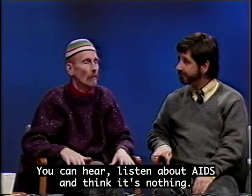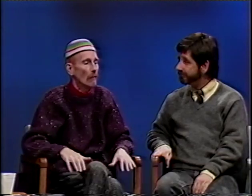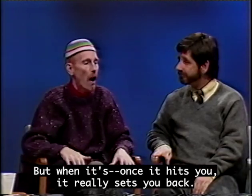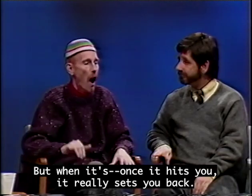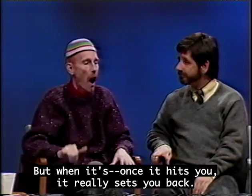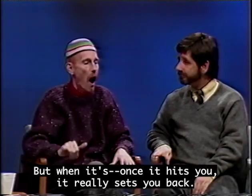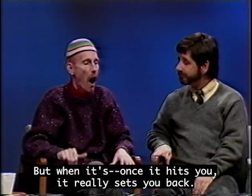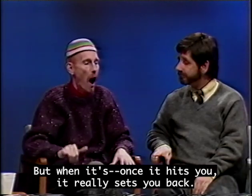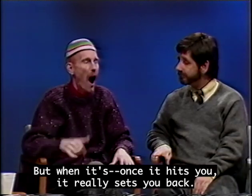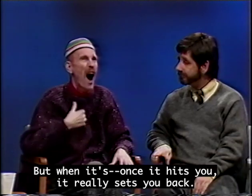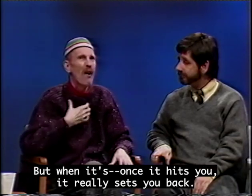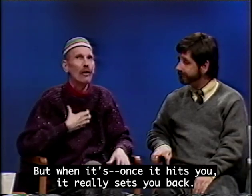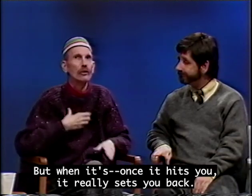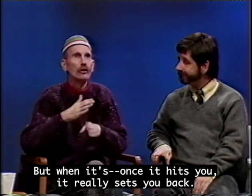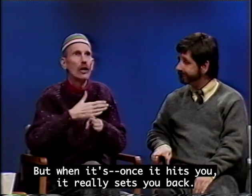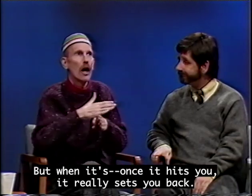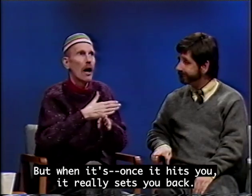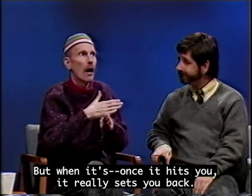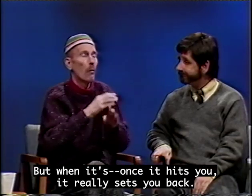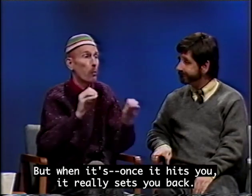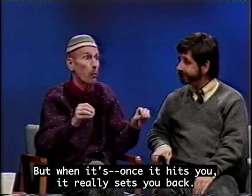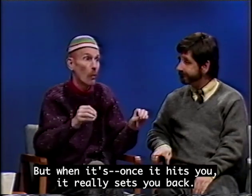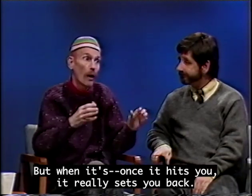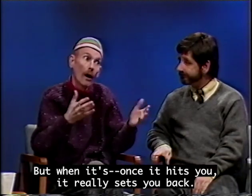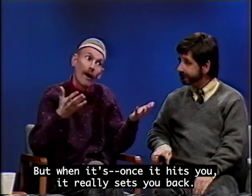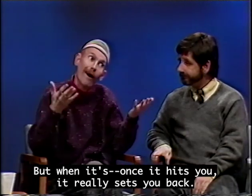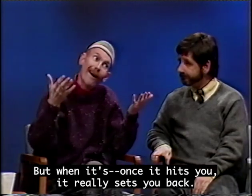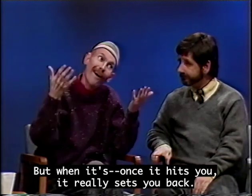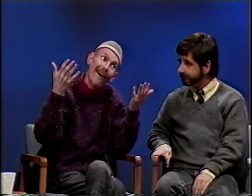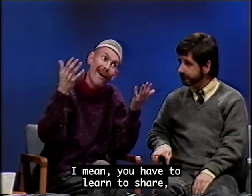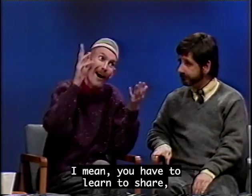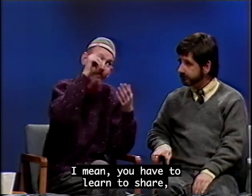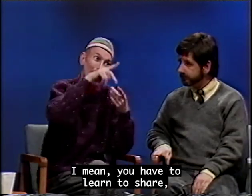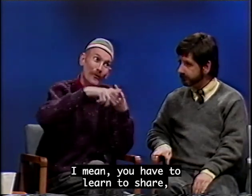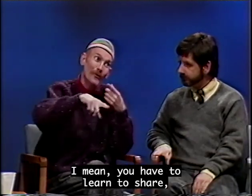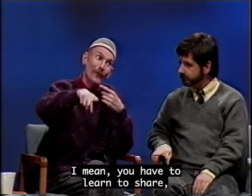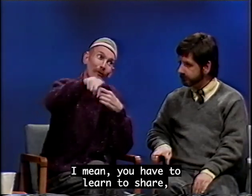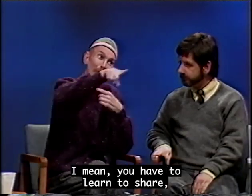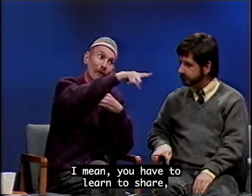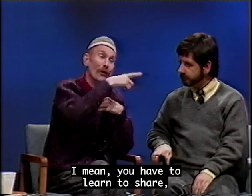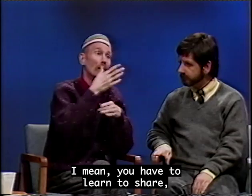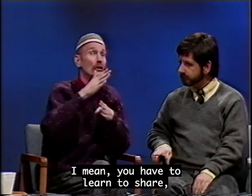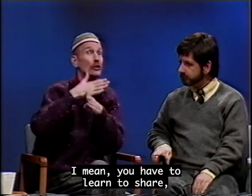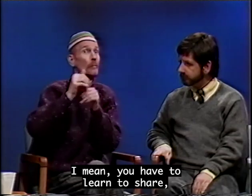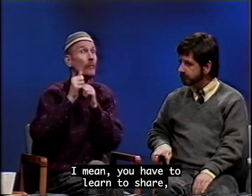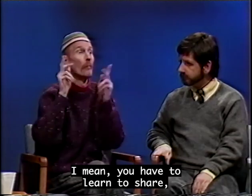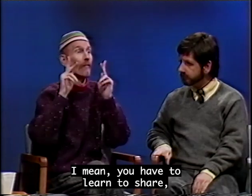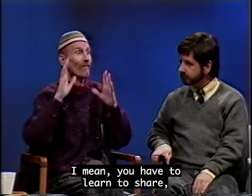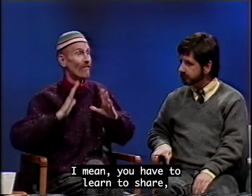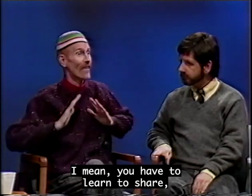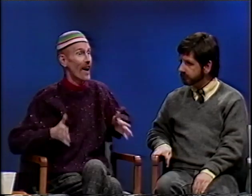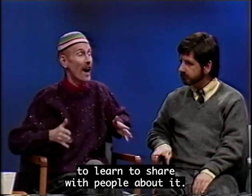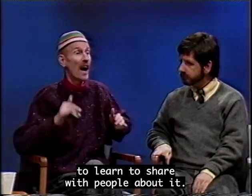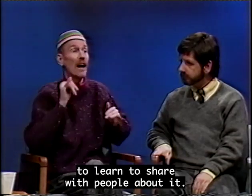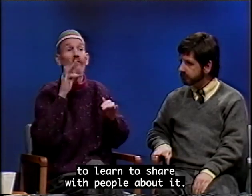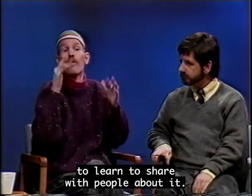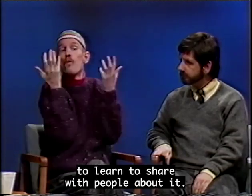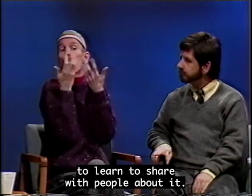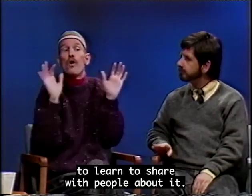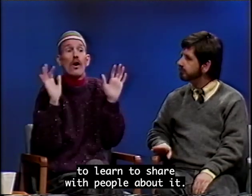But once it hits you, it really sets you back. I mean, you have to learn to share, with people